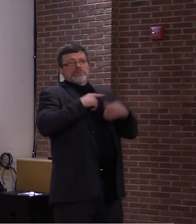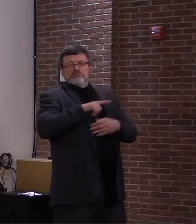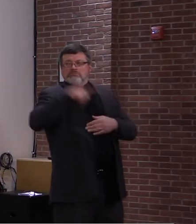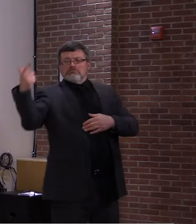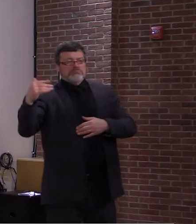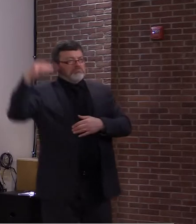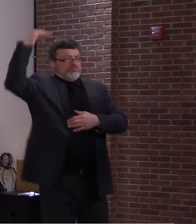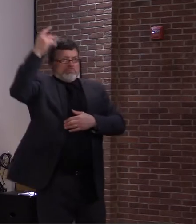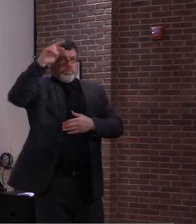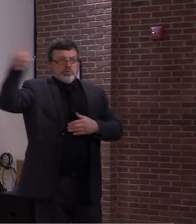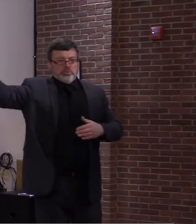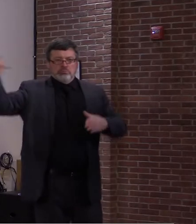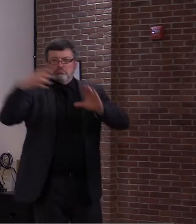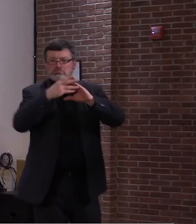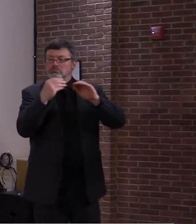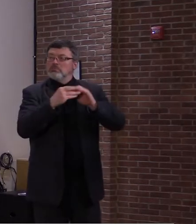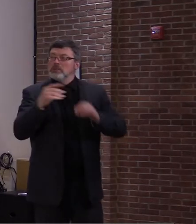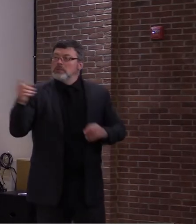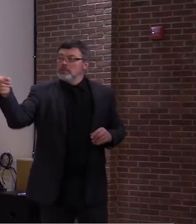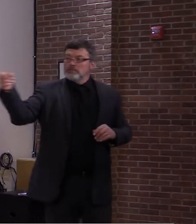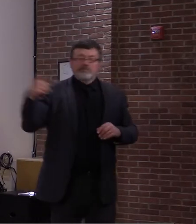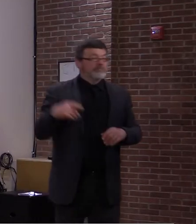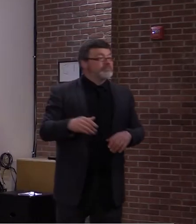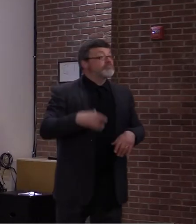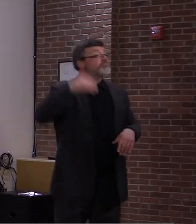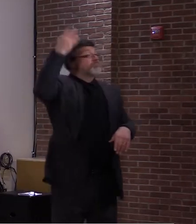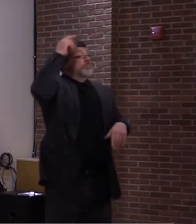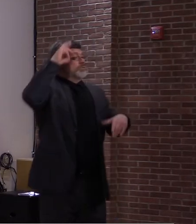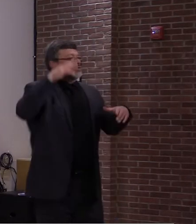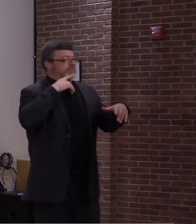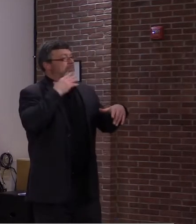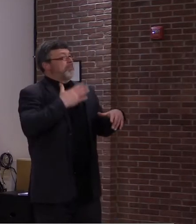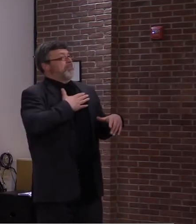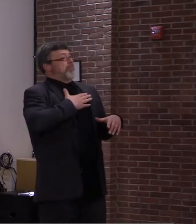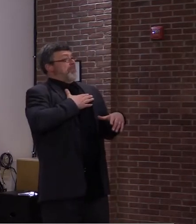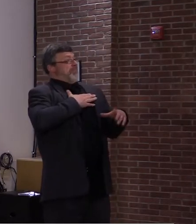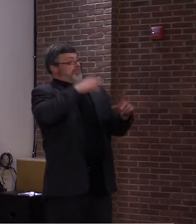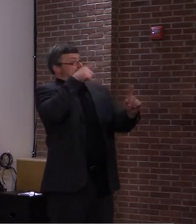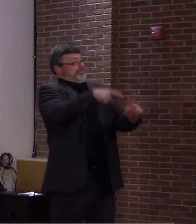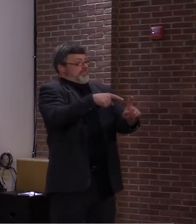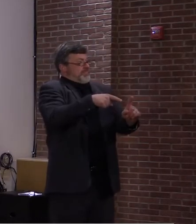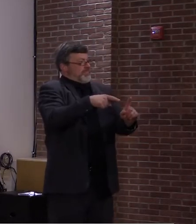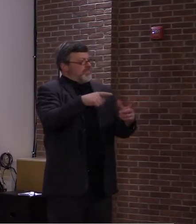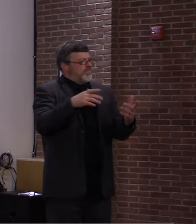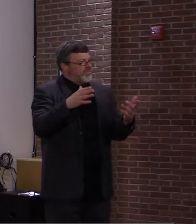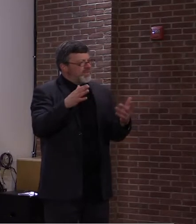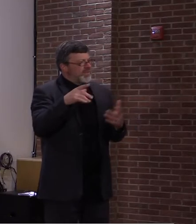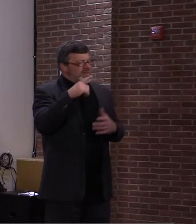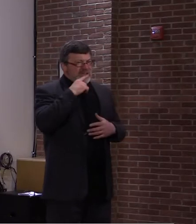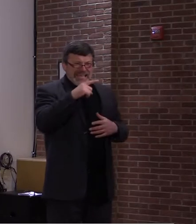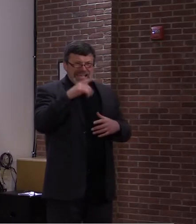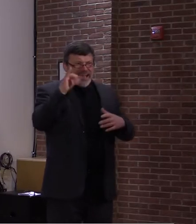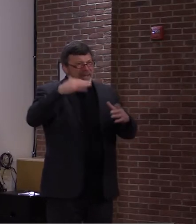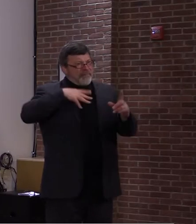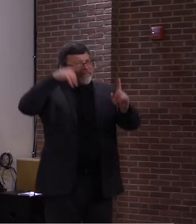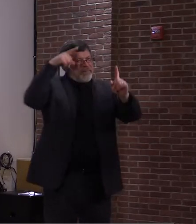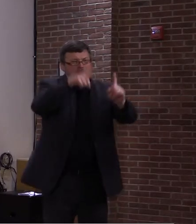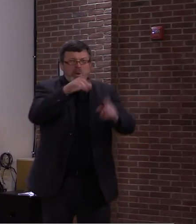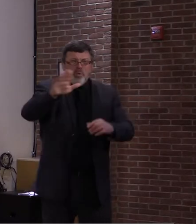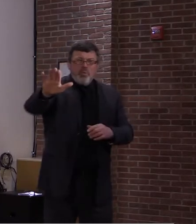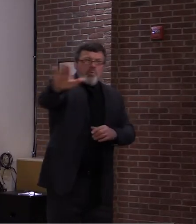You know, this dovetails well with my talk about assessing your own risk and who should be thinking about masking,